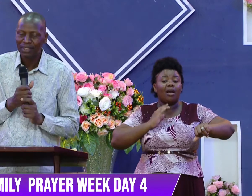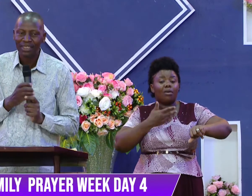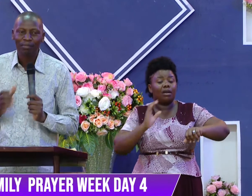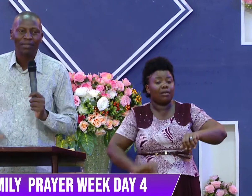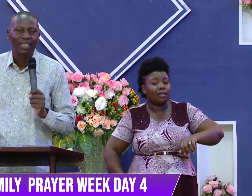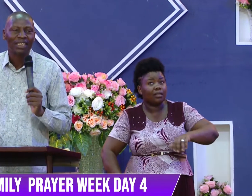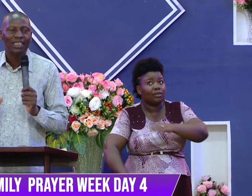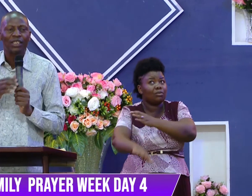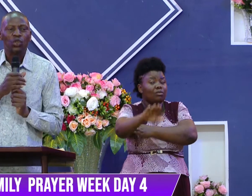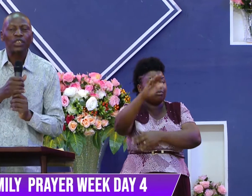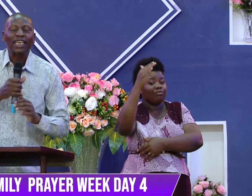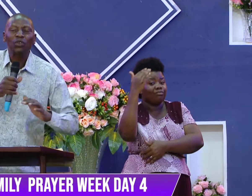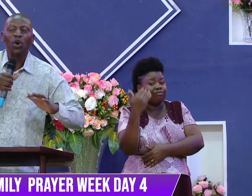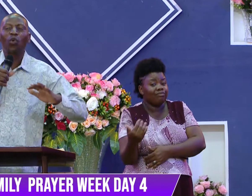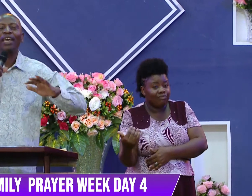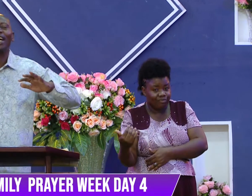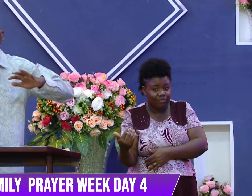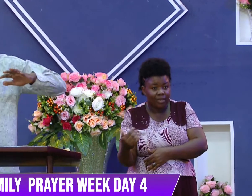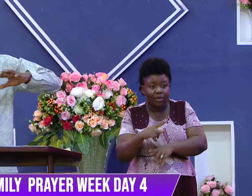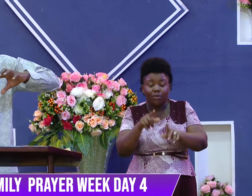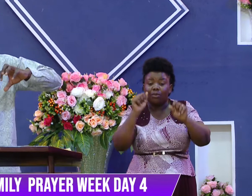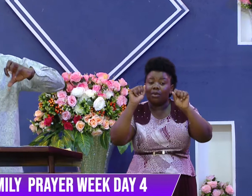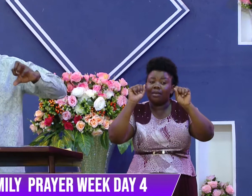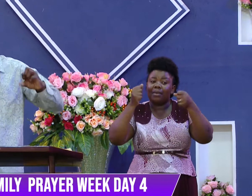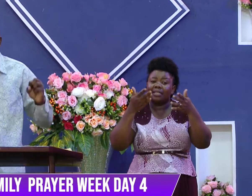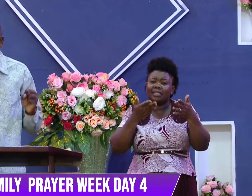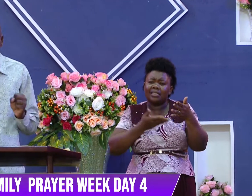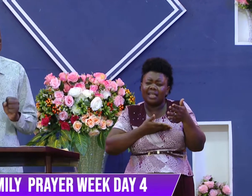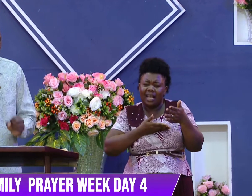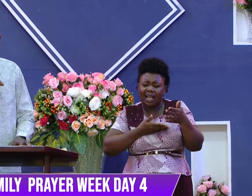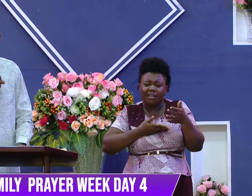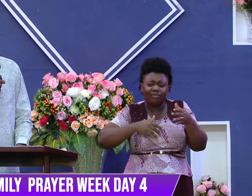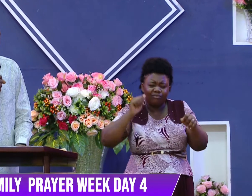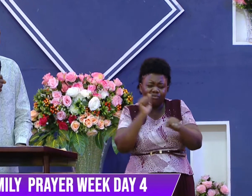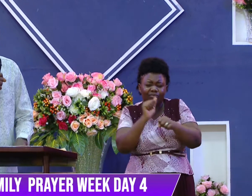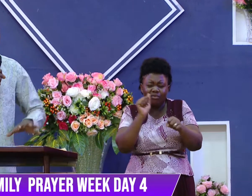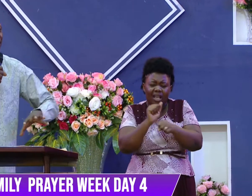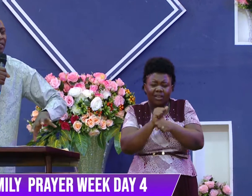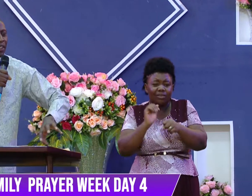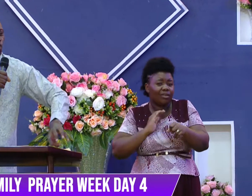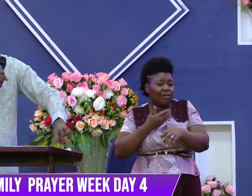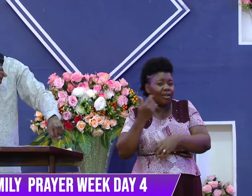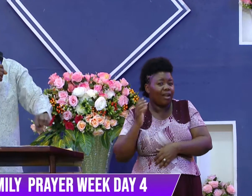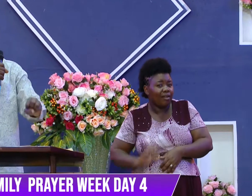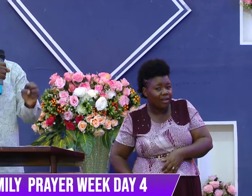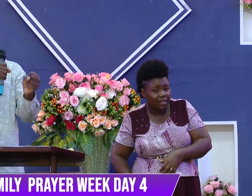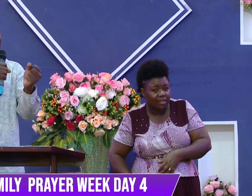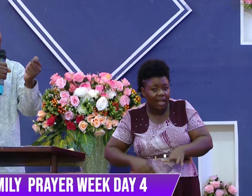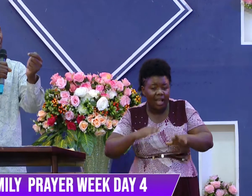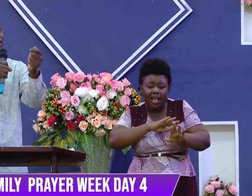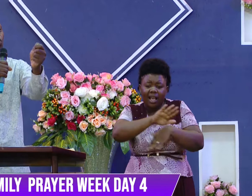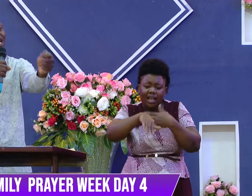Our character as sons of God. Tutekeddwa okubeeranga embalaza ffe twazikolako. We ought to have worked on our character. Twaziwa